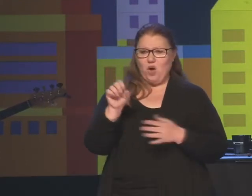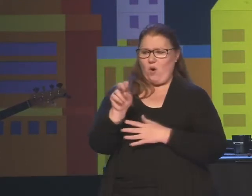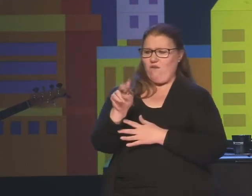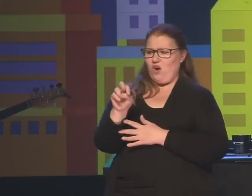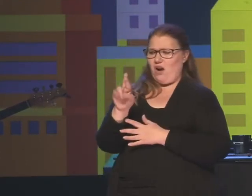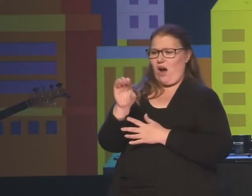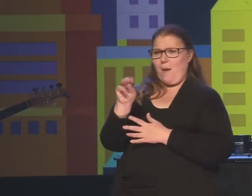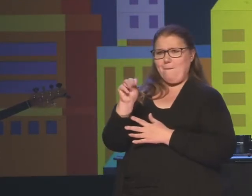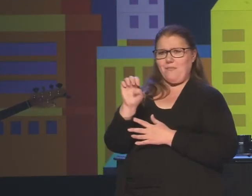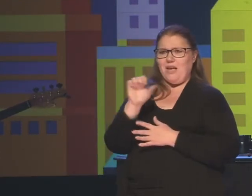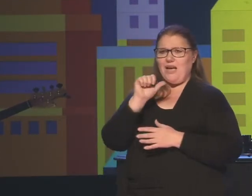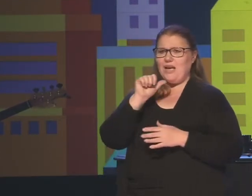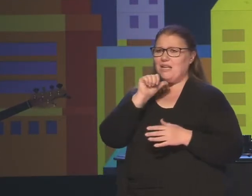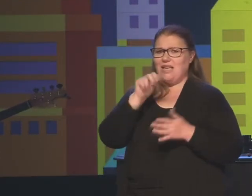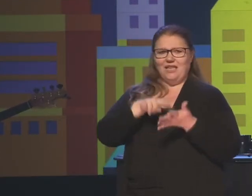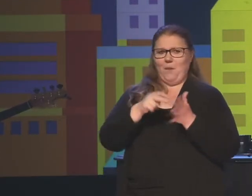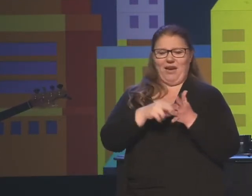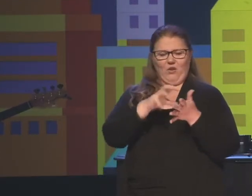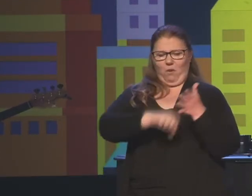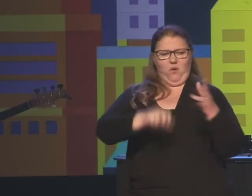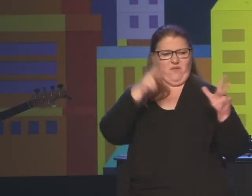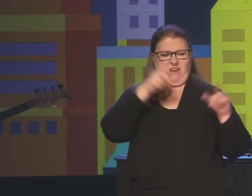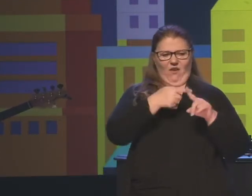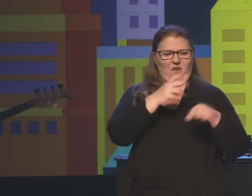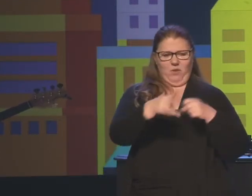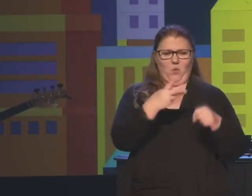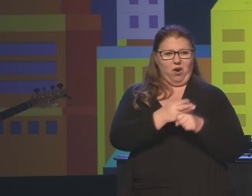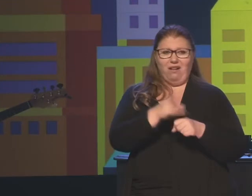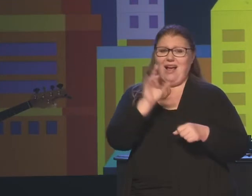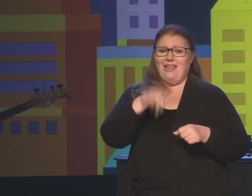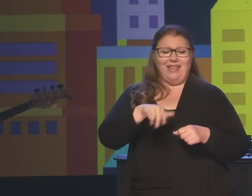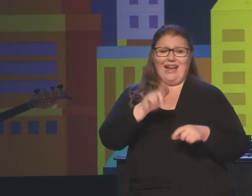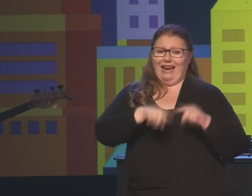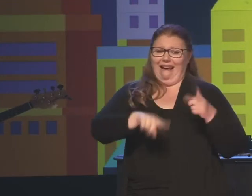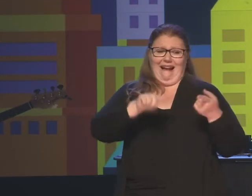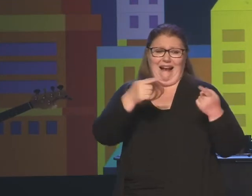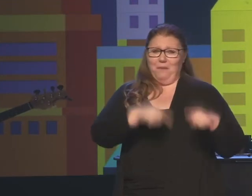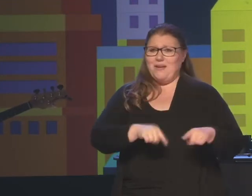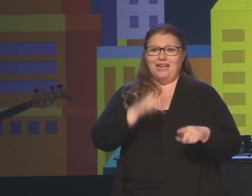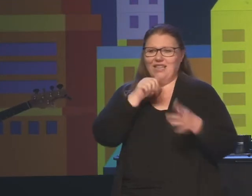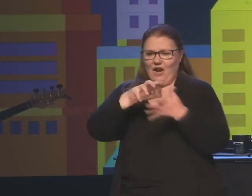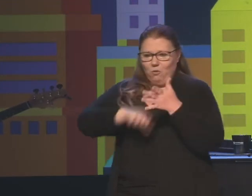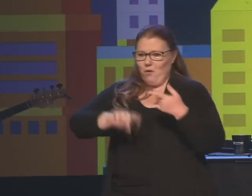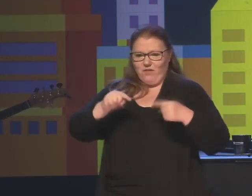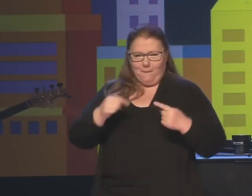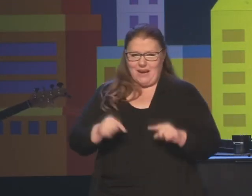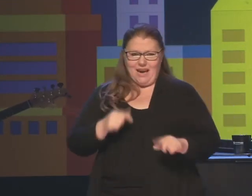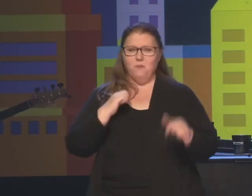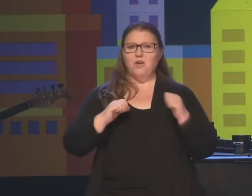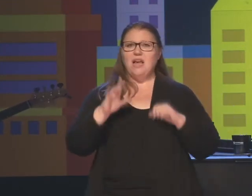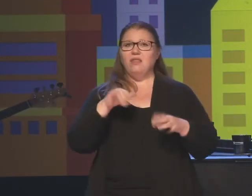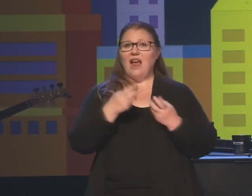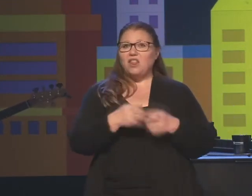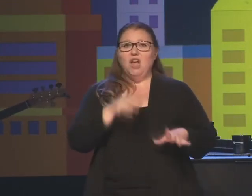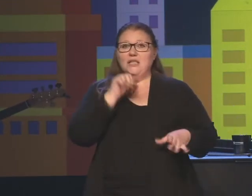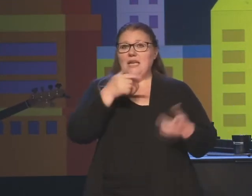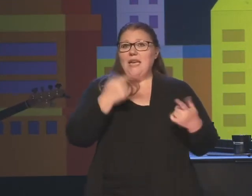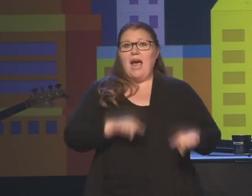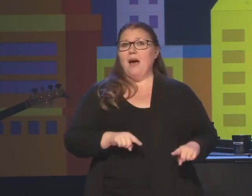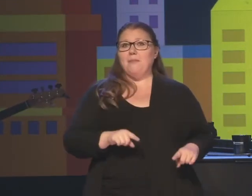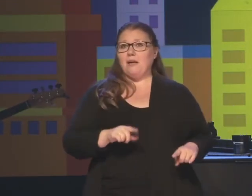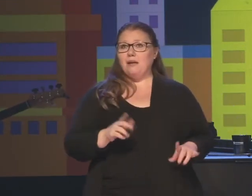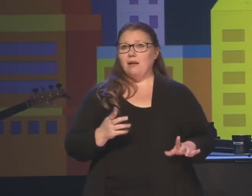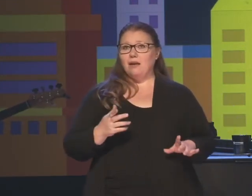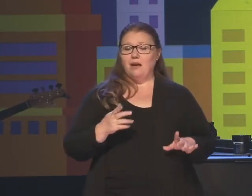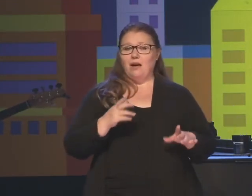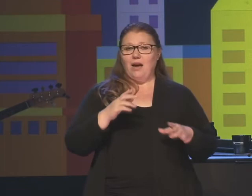to remove the evil in our world. It's not going to happen. It's not to remove the pain. It's not to pretend that the loss didn't take place. It's not to pretend